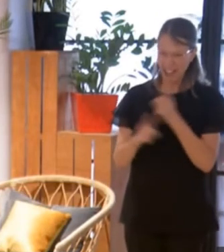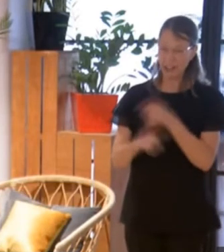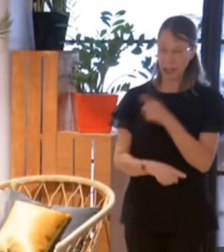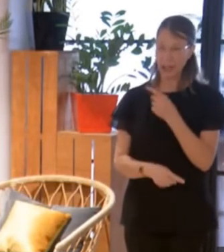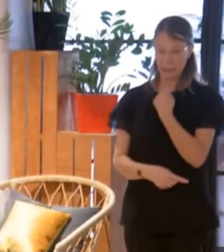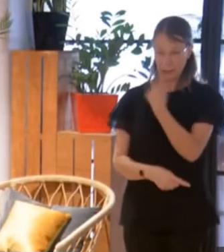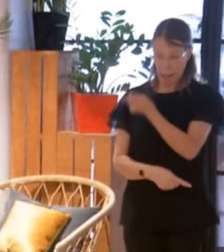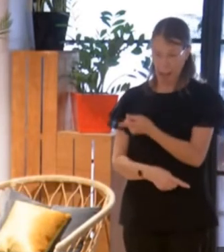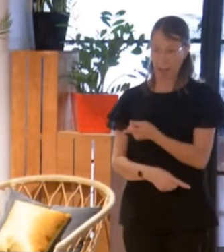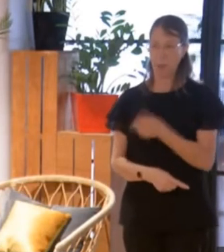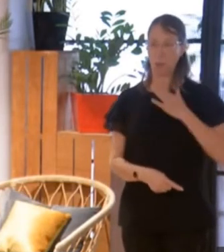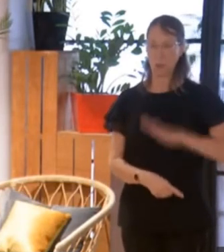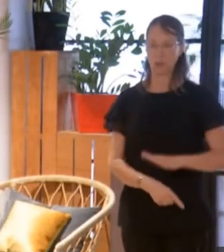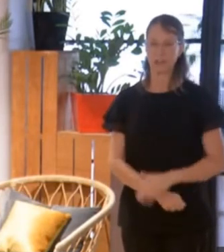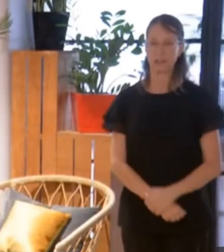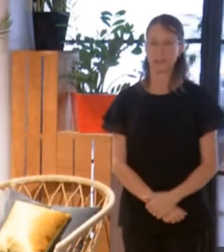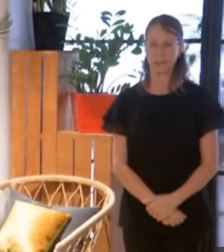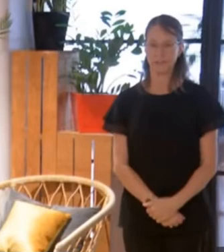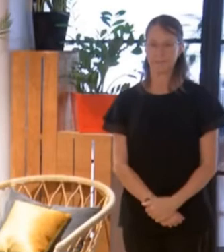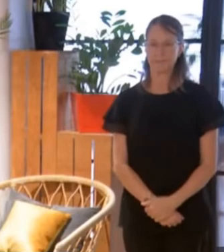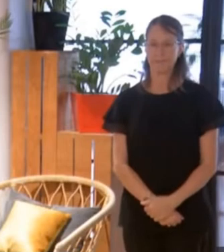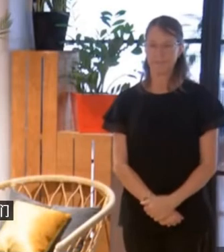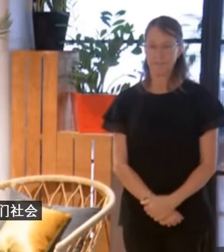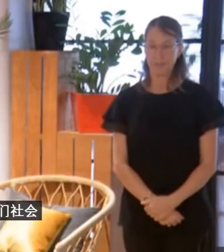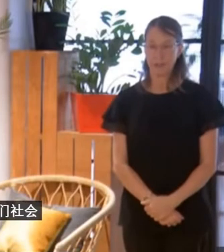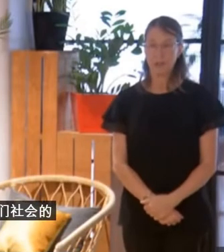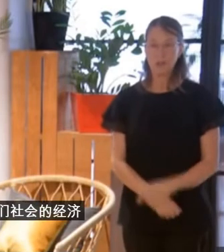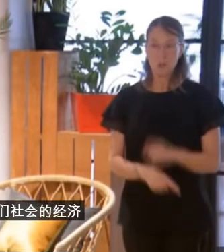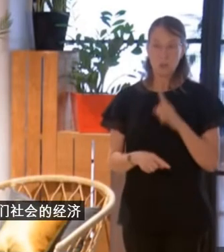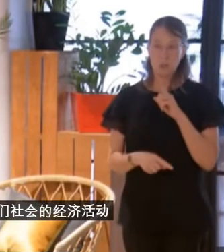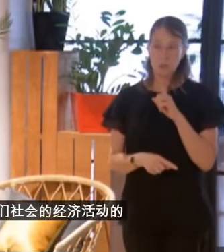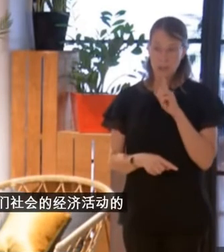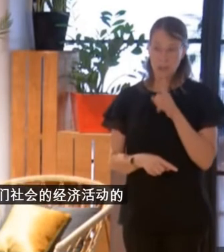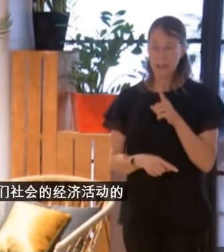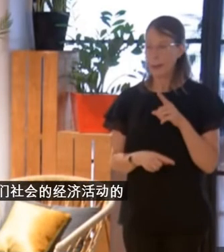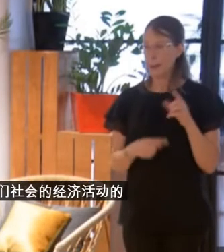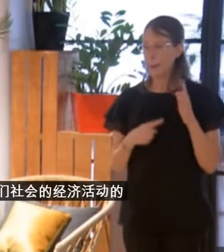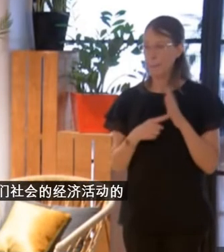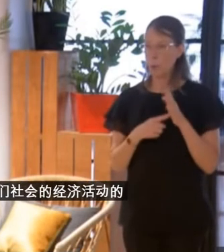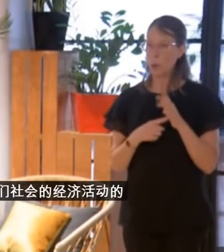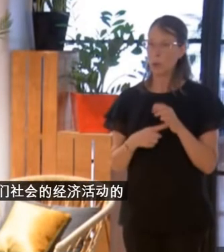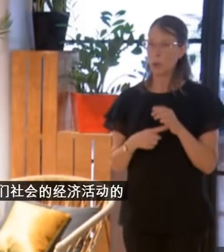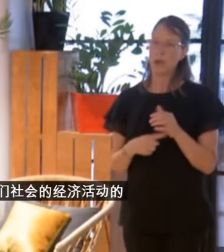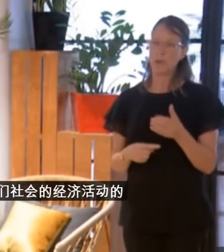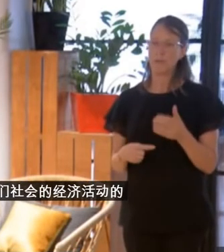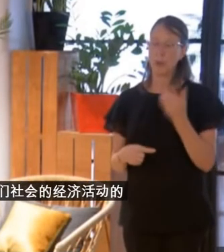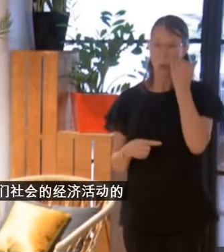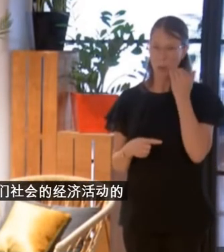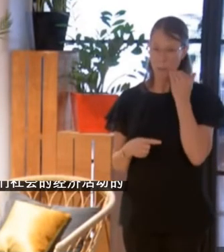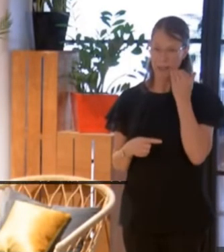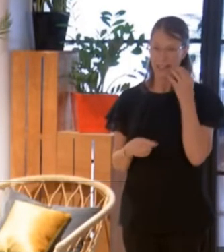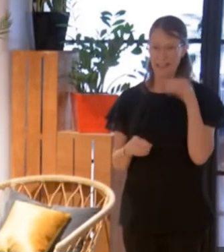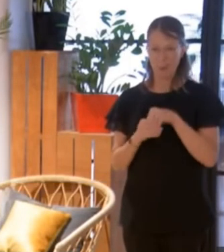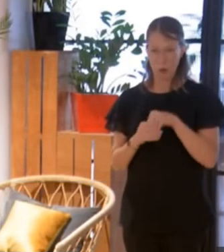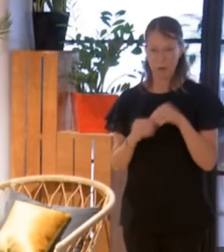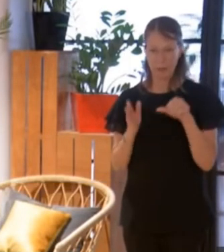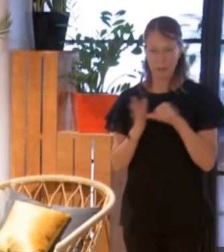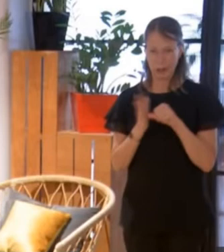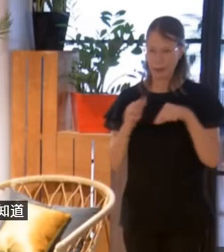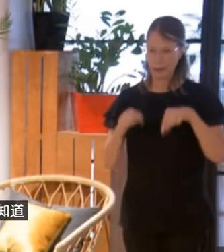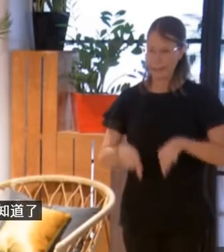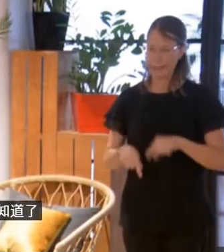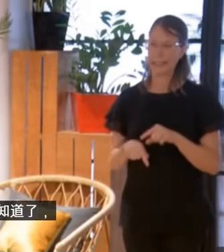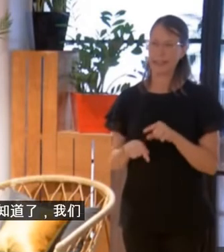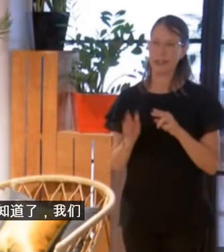and the Treasurer have already explained, the case for women's economic engagement in our society is well made. We knew about it before